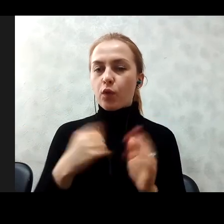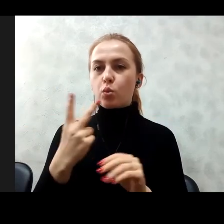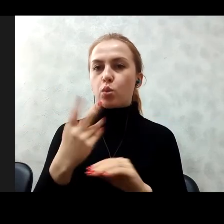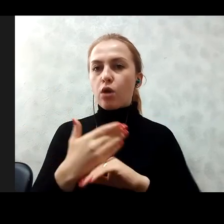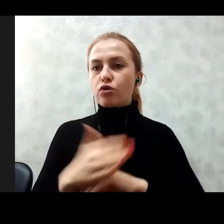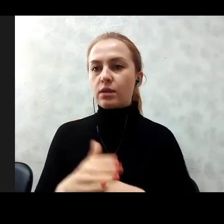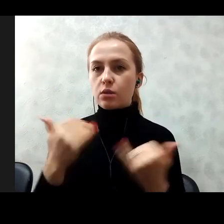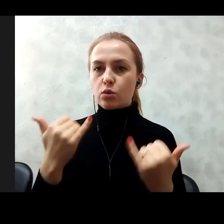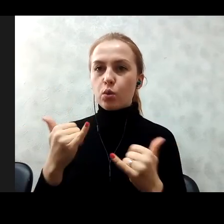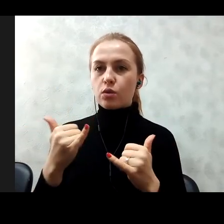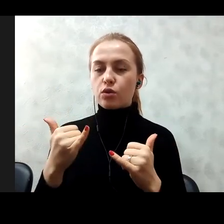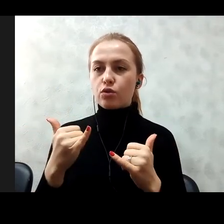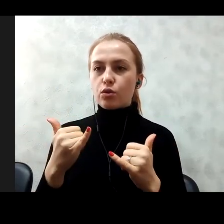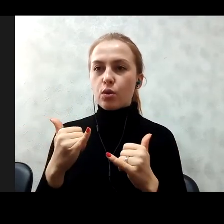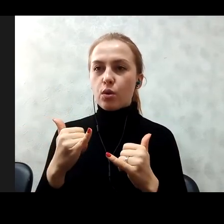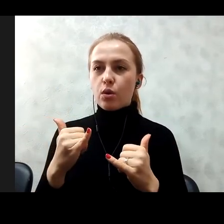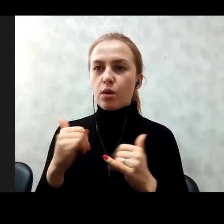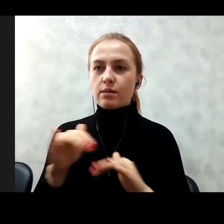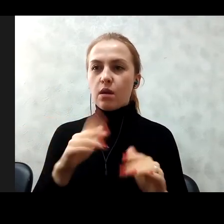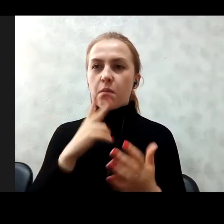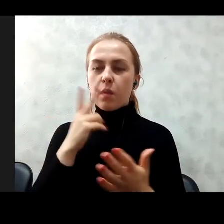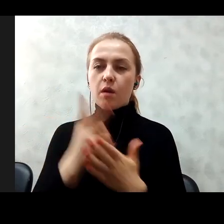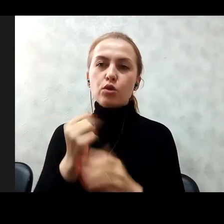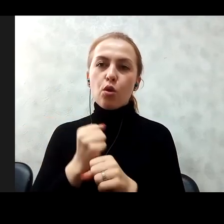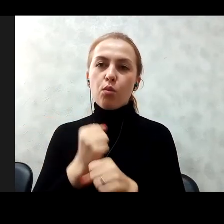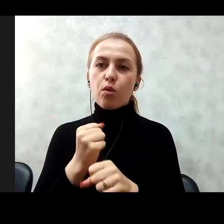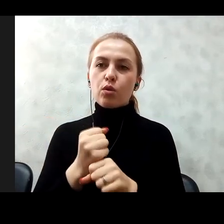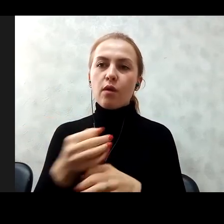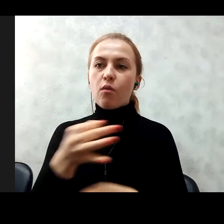technical or housekeeping moments.